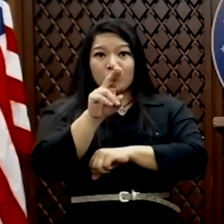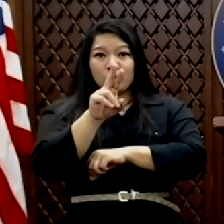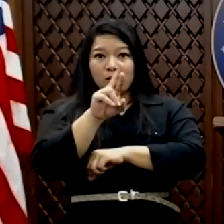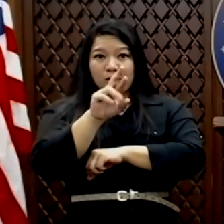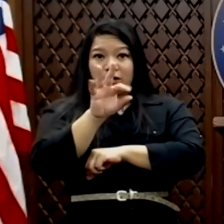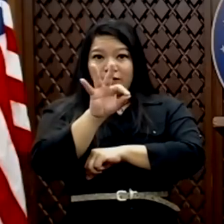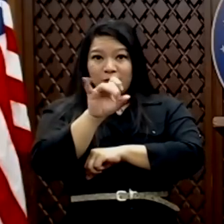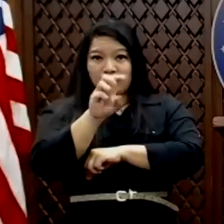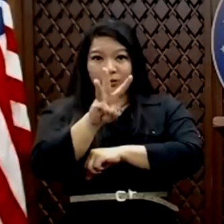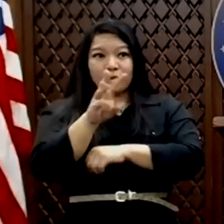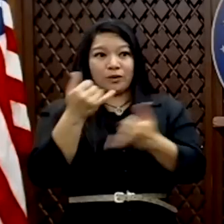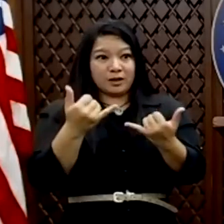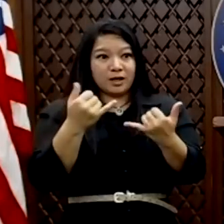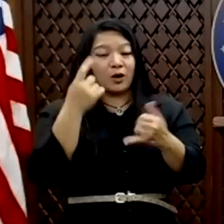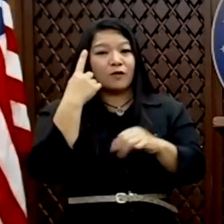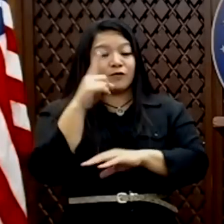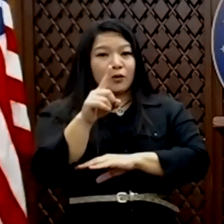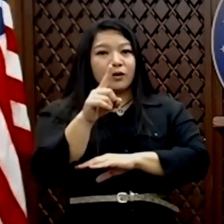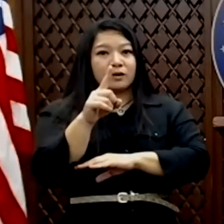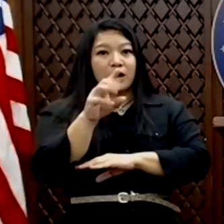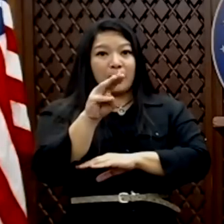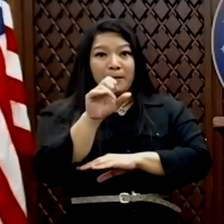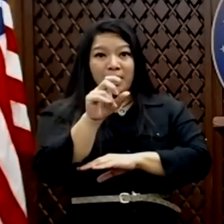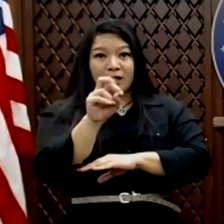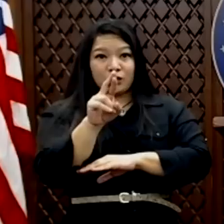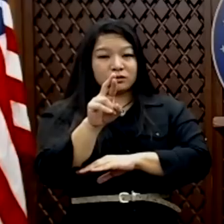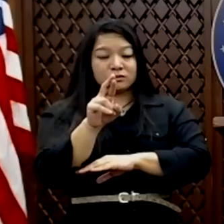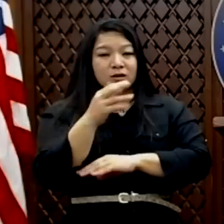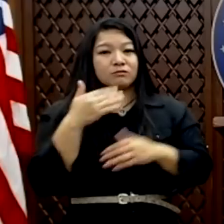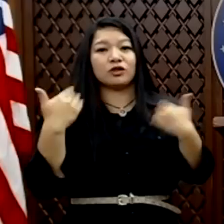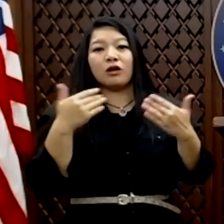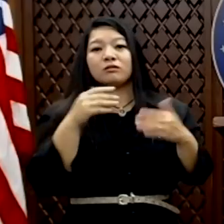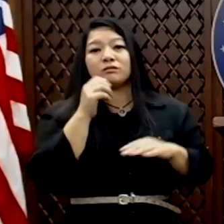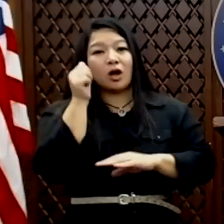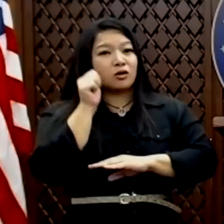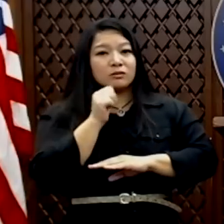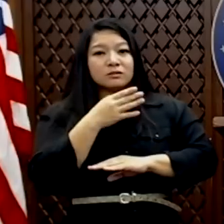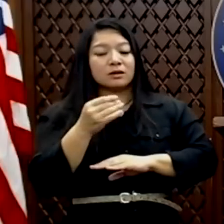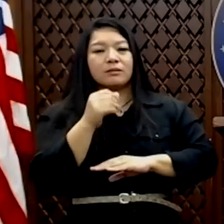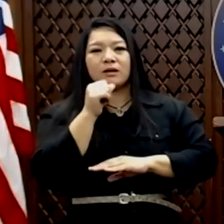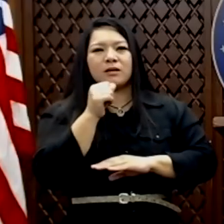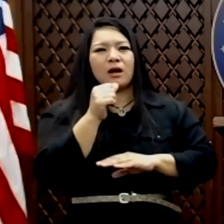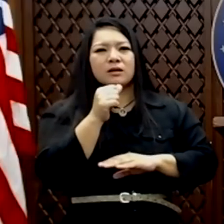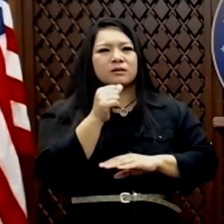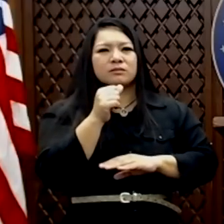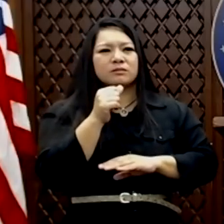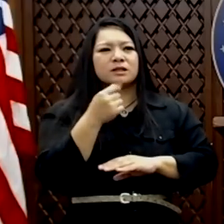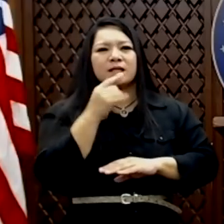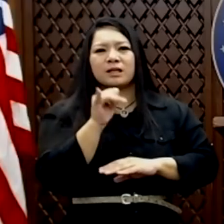is already a curfew for the minors, but I am not imposing a curfew for the adults.